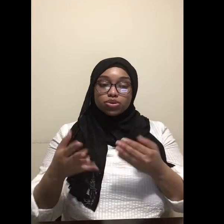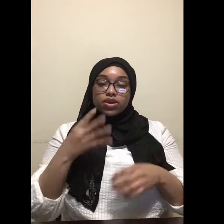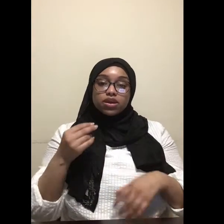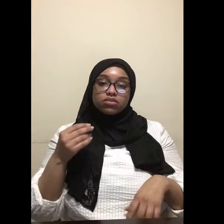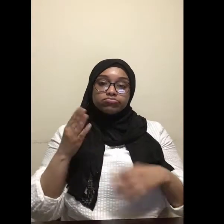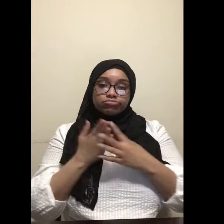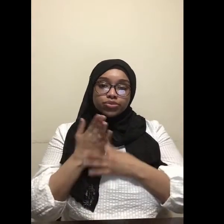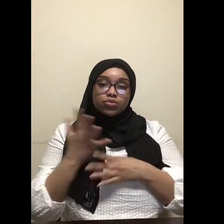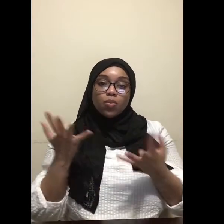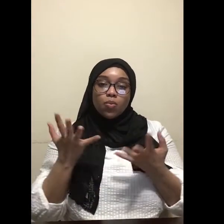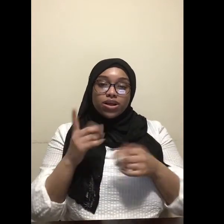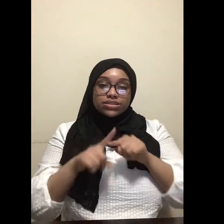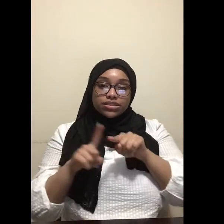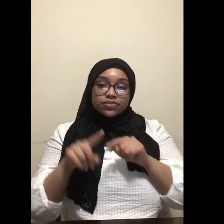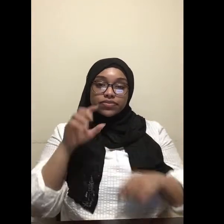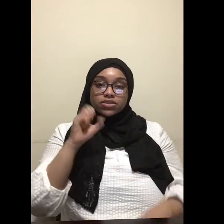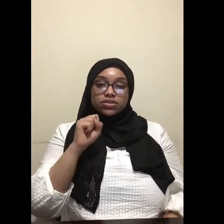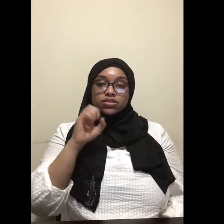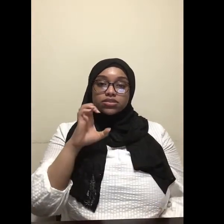other people.